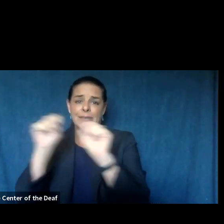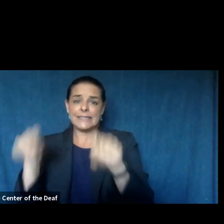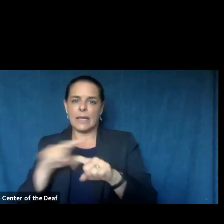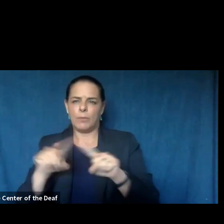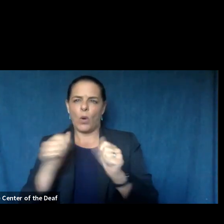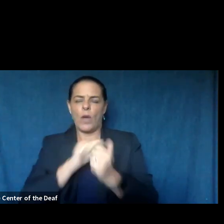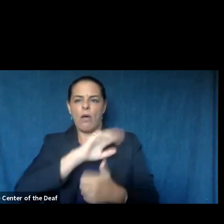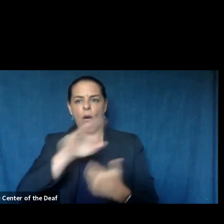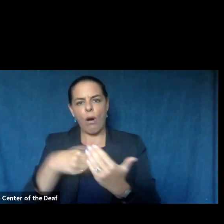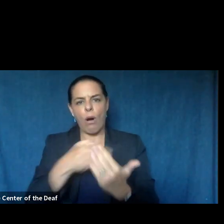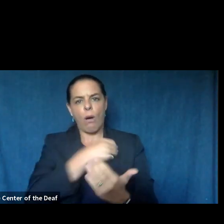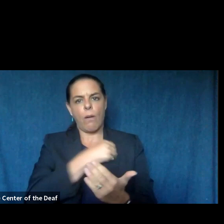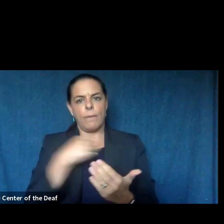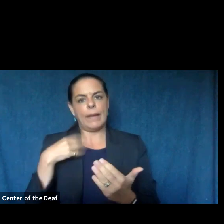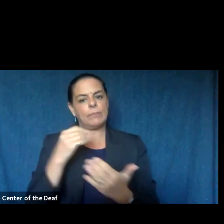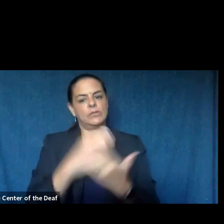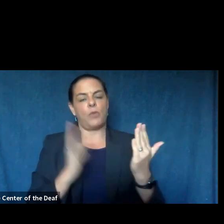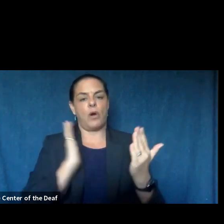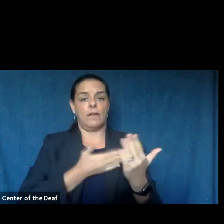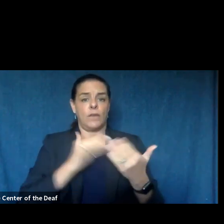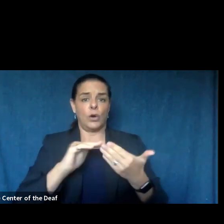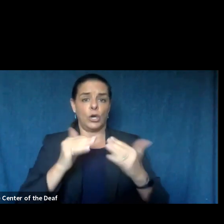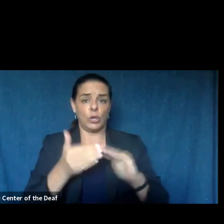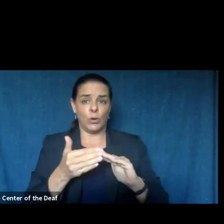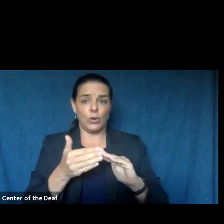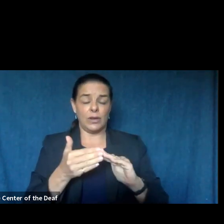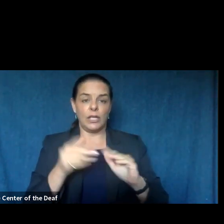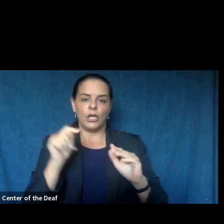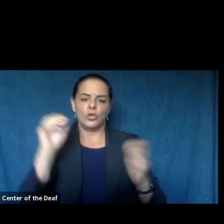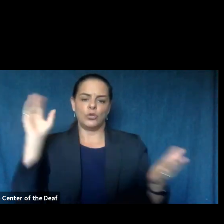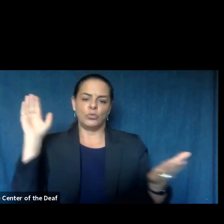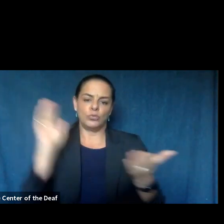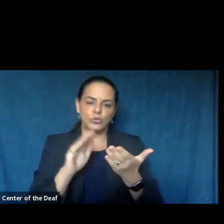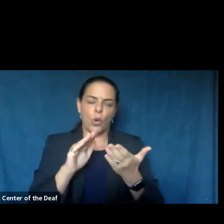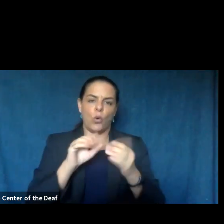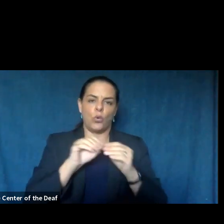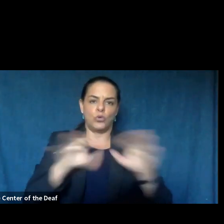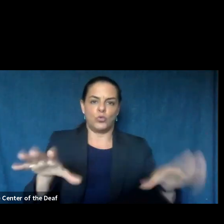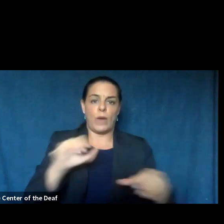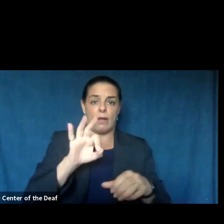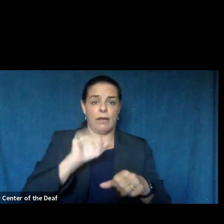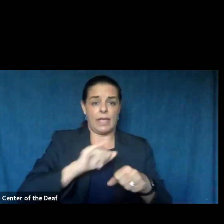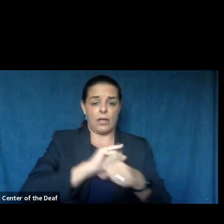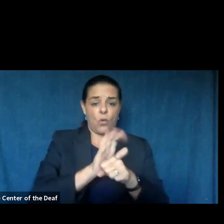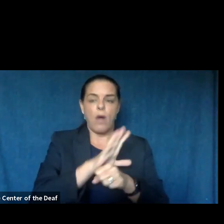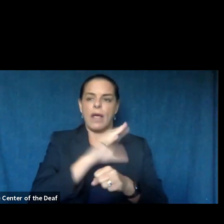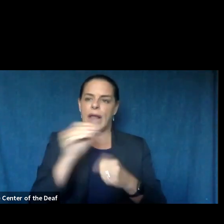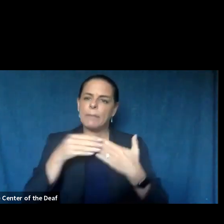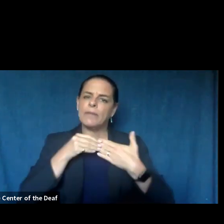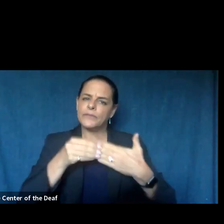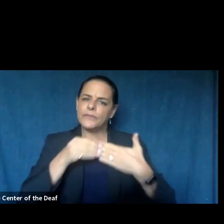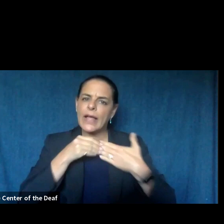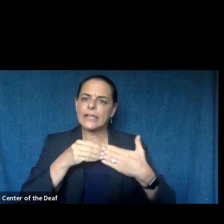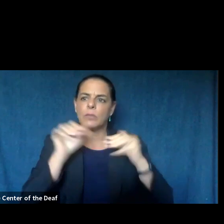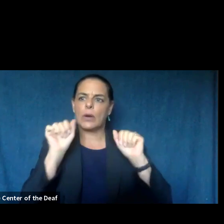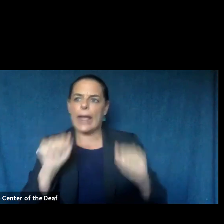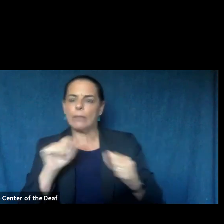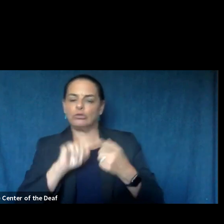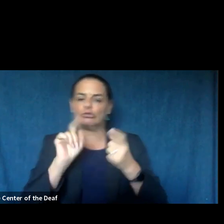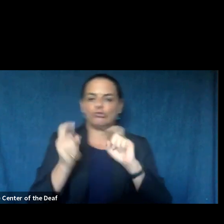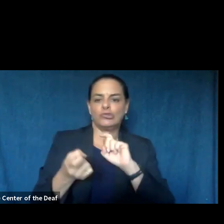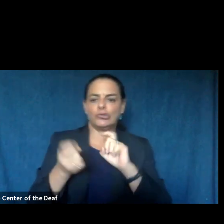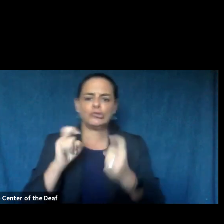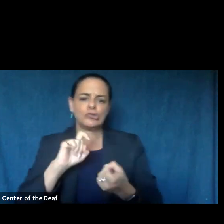all members and sectors of our community in slowing the spread of COVID-19 and being fluid and being willing to pivot and